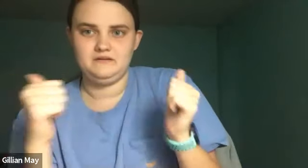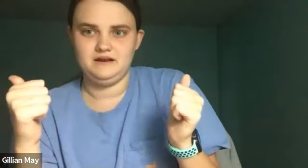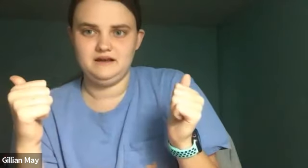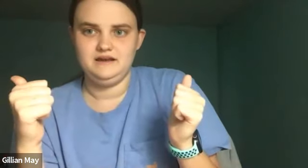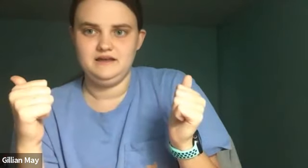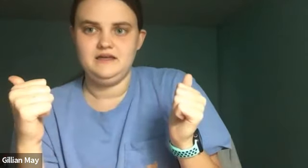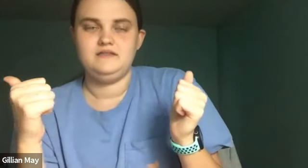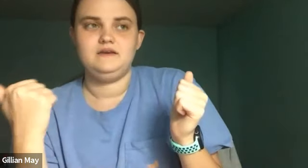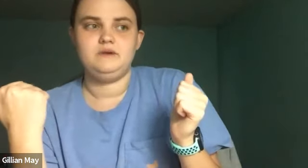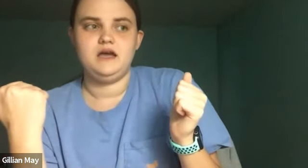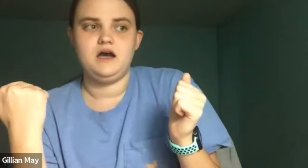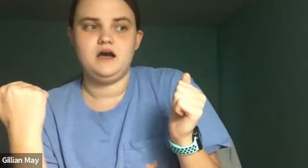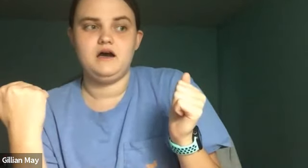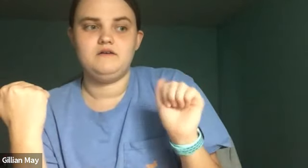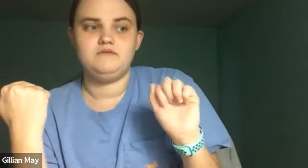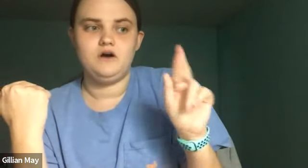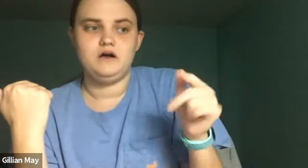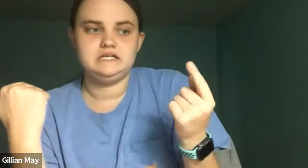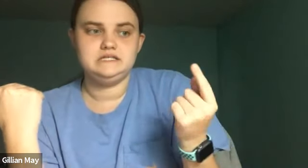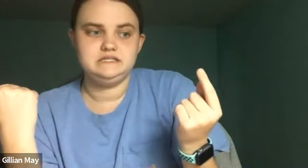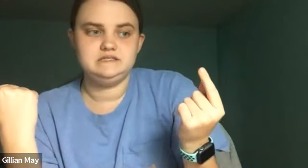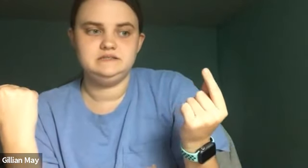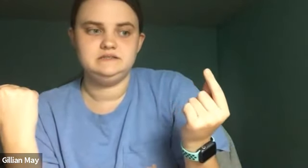right. Then we have August.